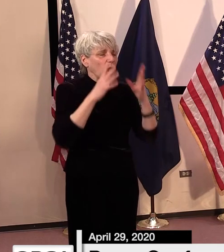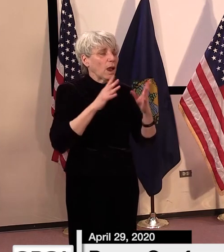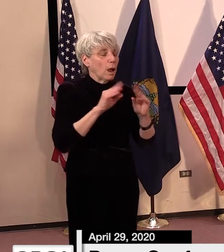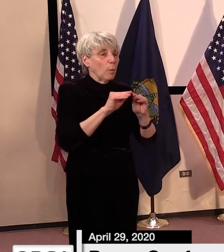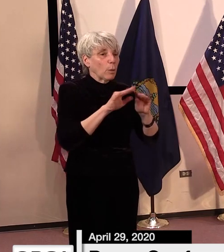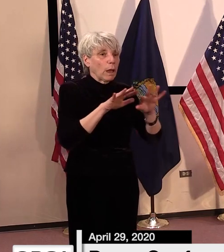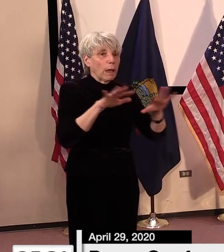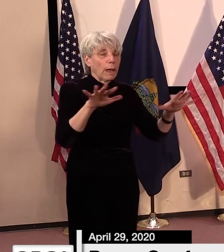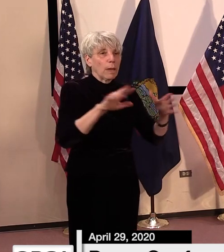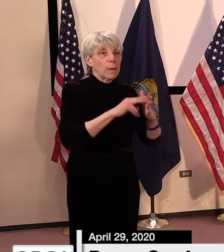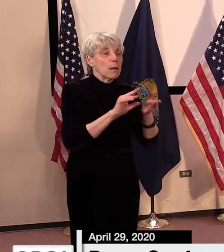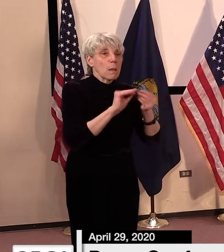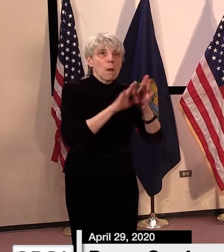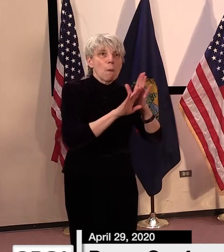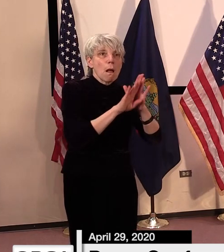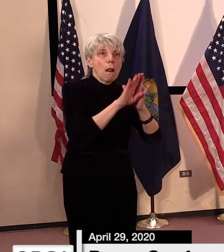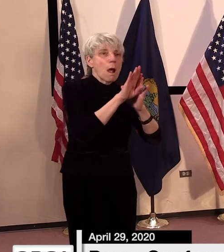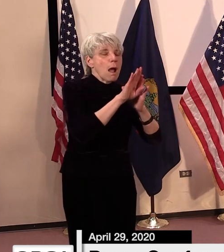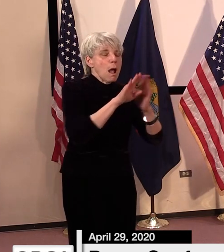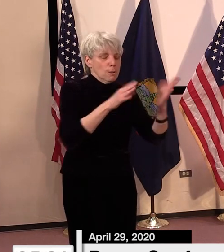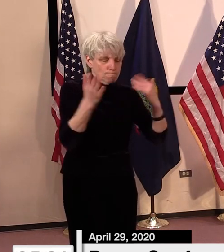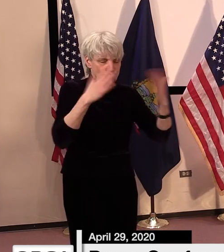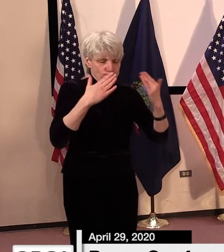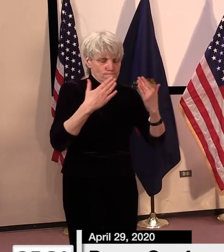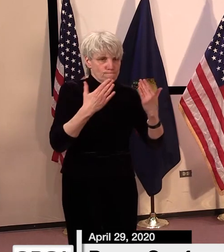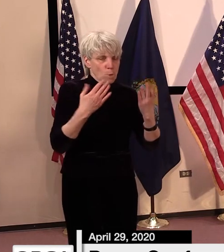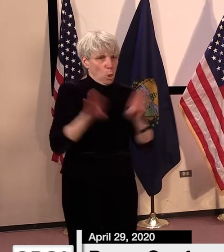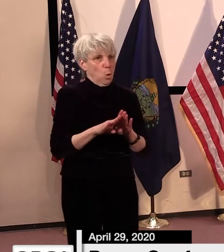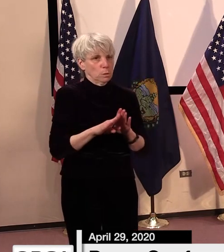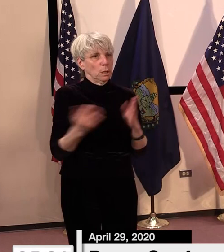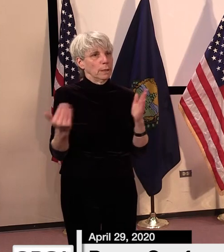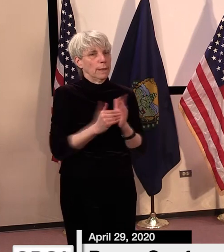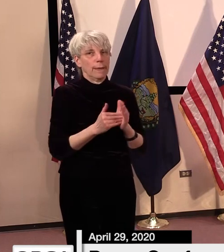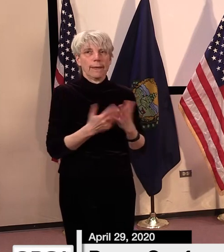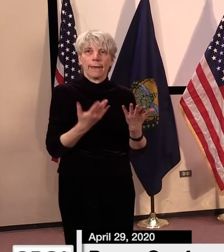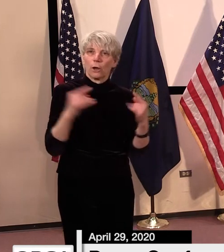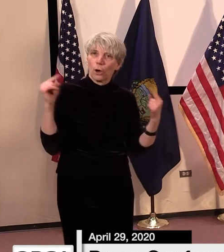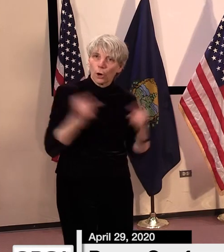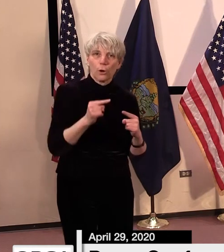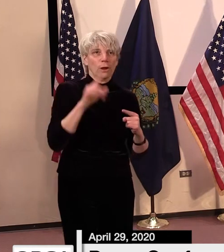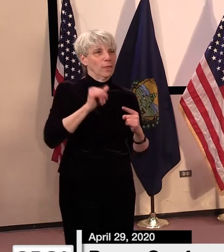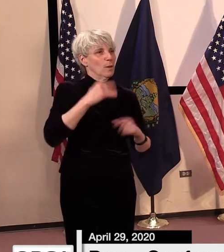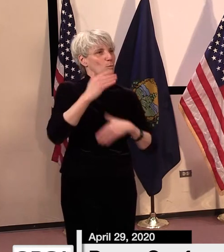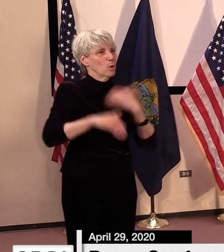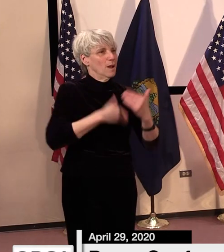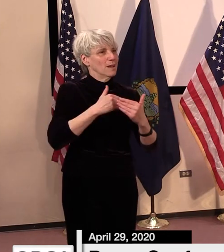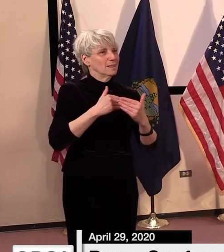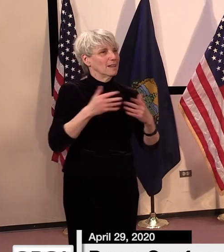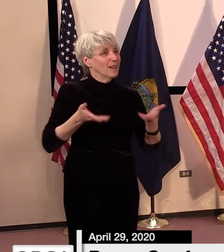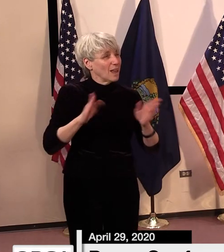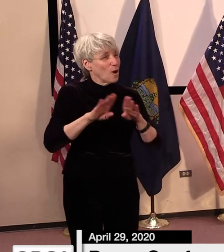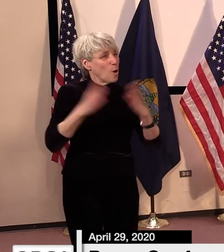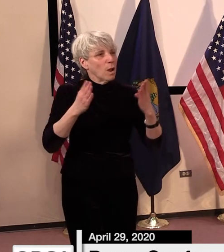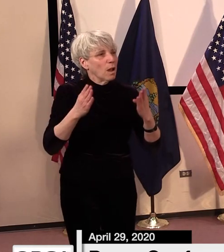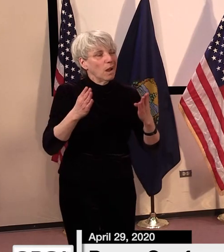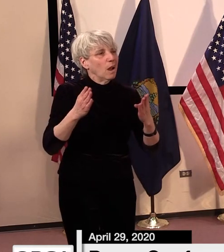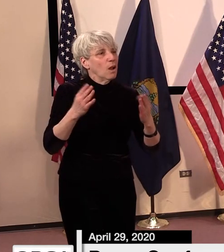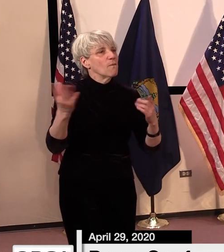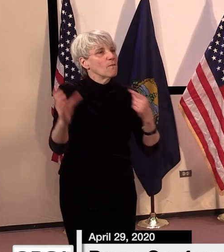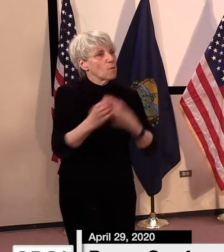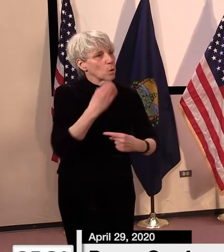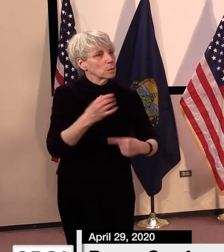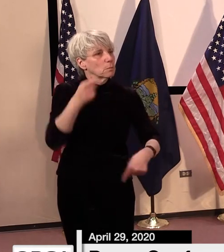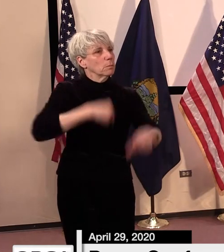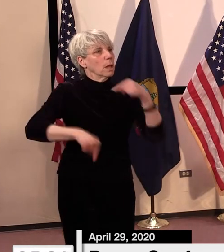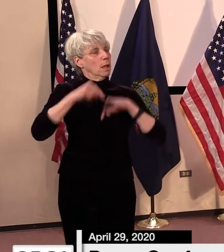would preclude us from getting back to some sort of normal. So it's in all of our hands. I talk about this a lot,